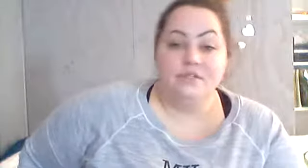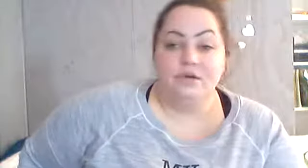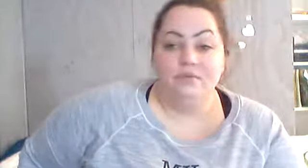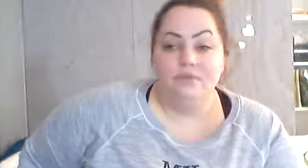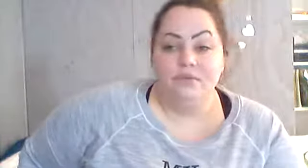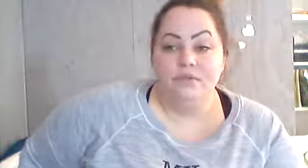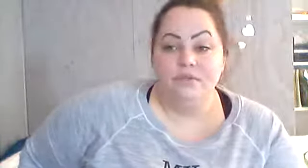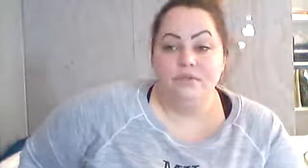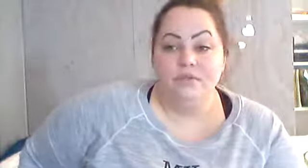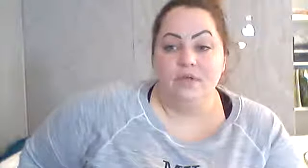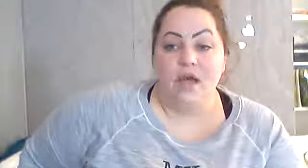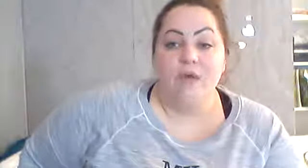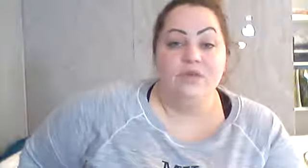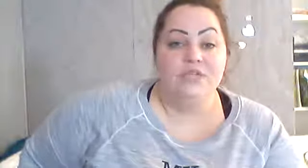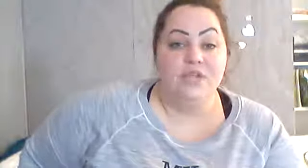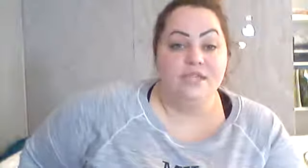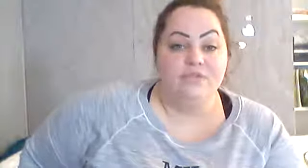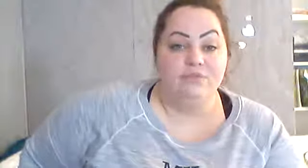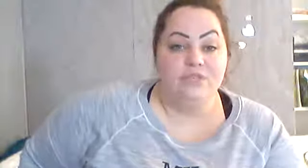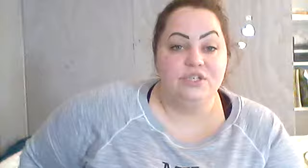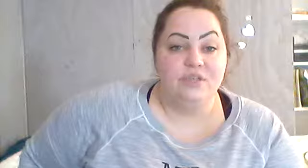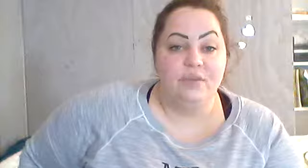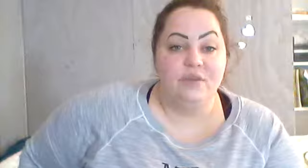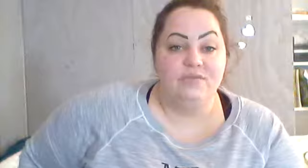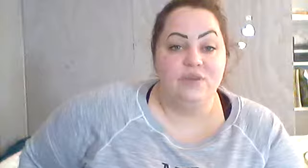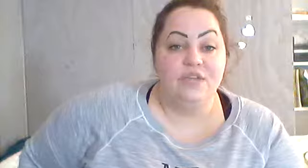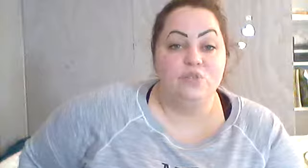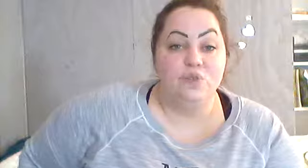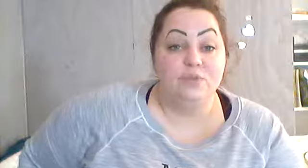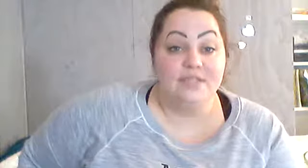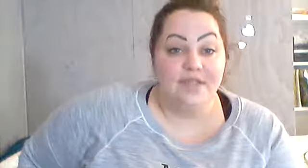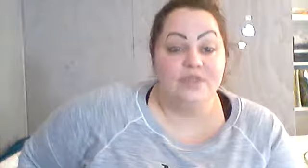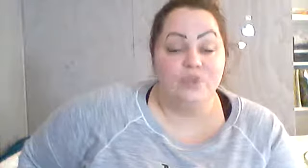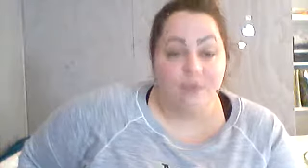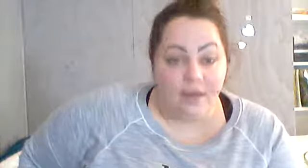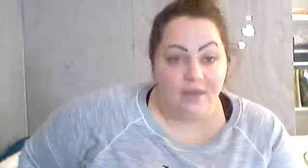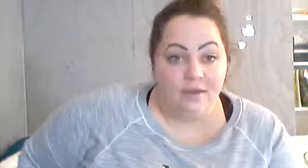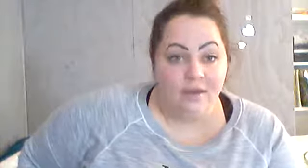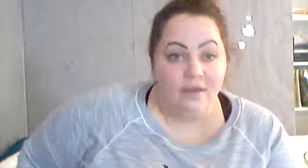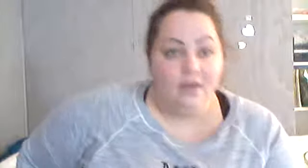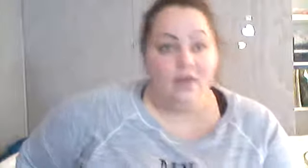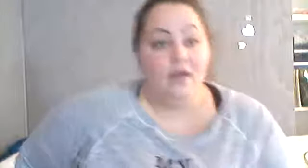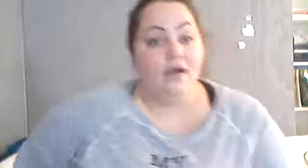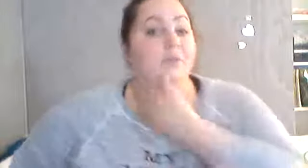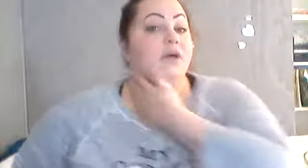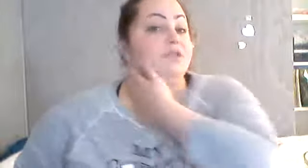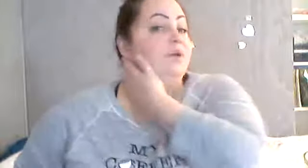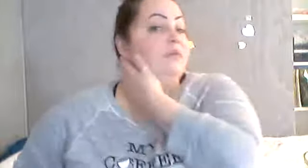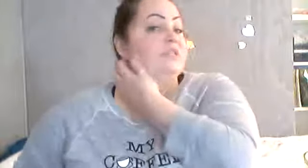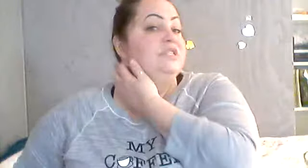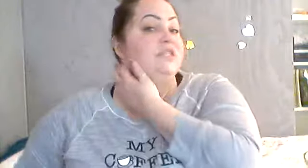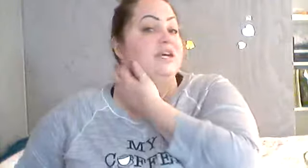so I will get you guys the information. That way, if you guys want to attend, you can. Also, I would suggest